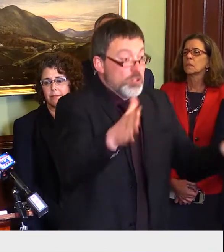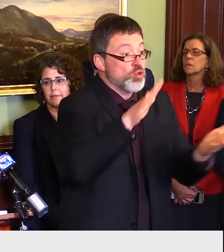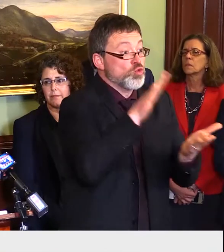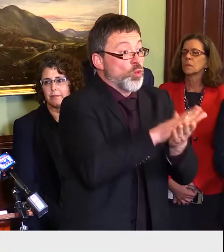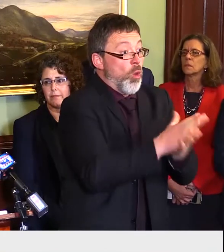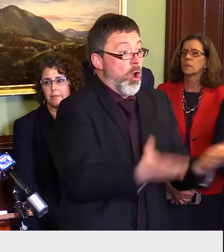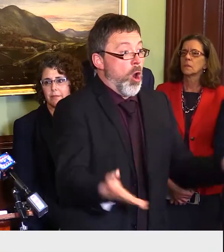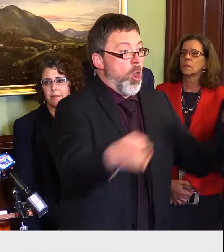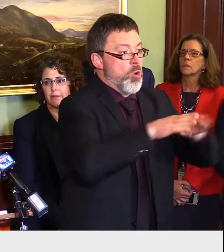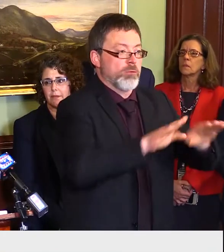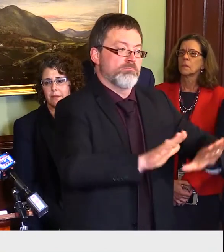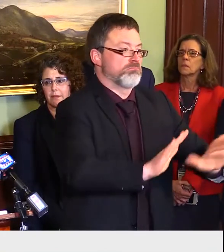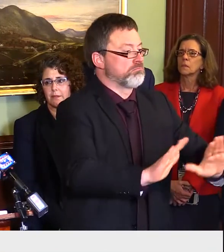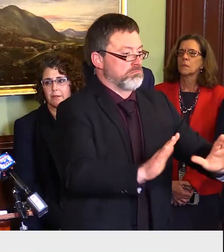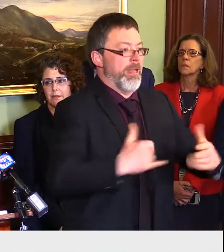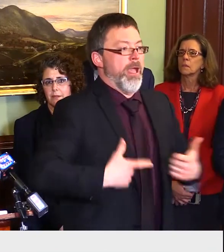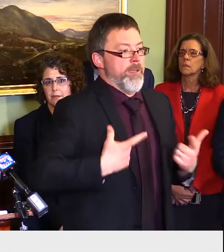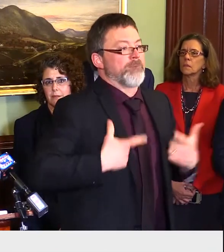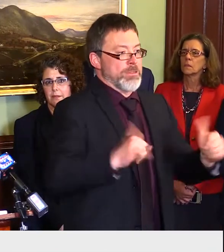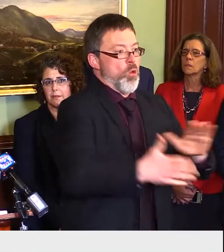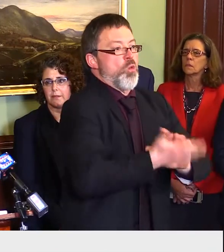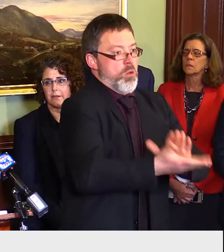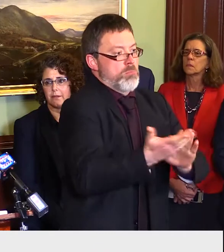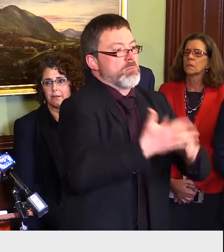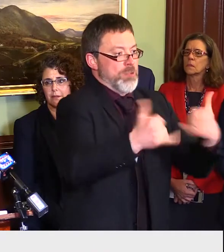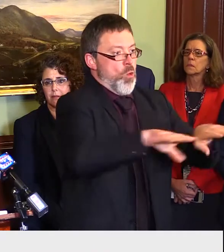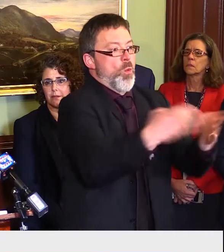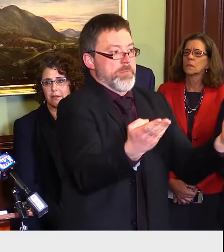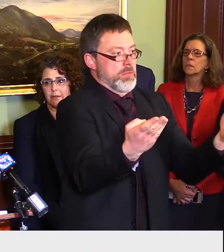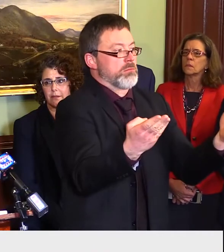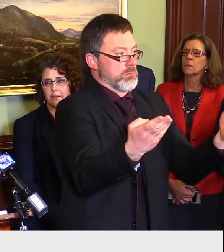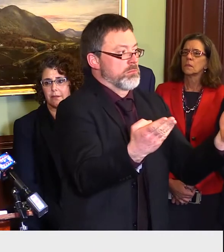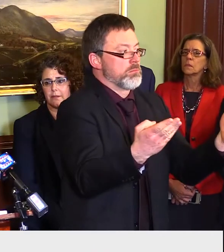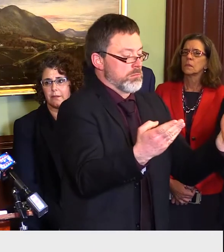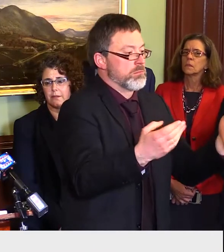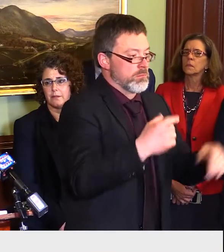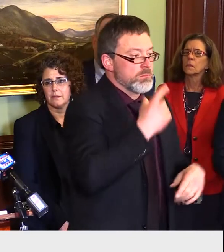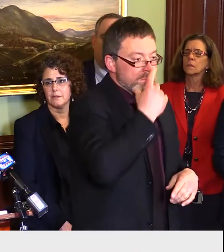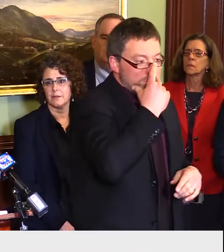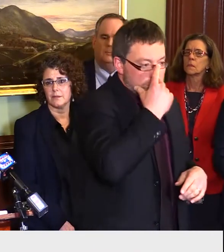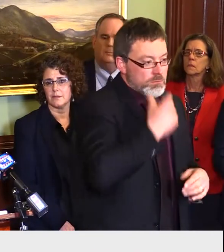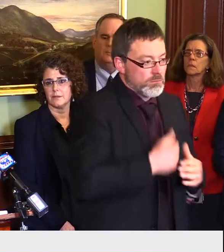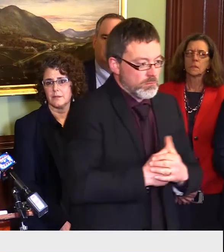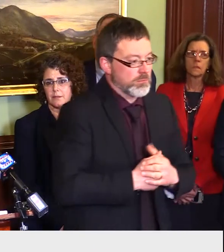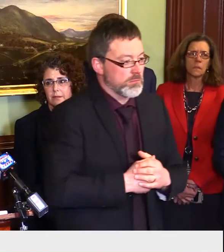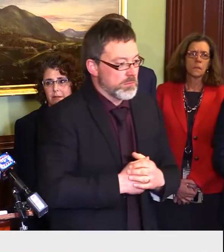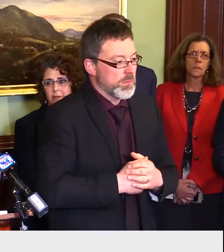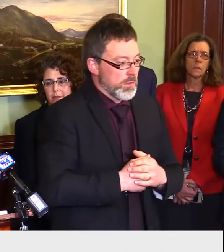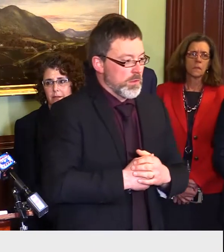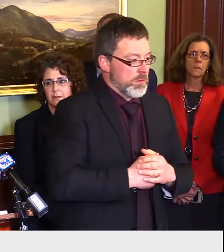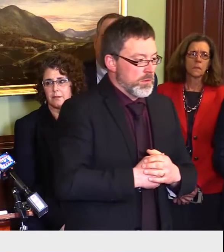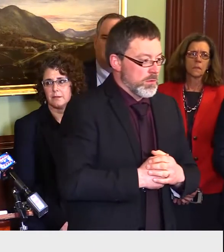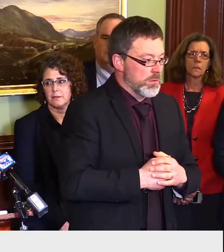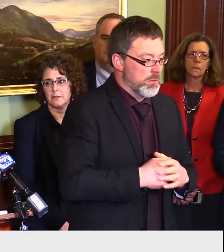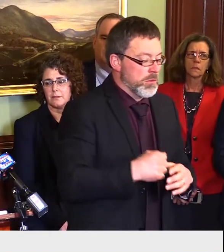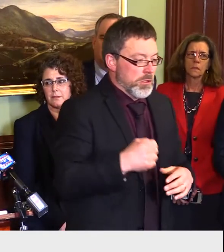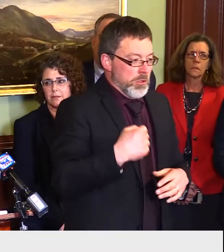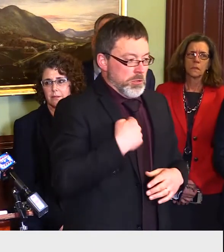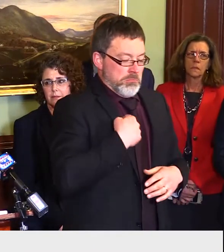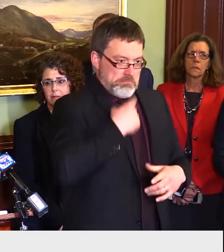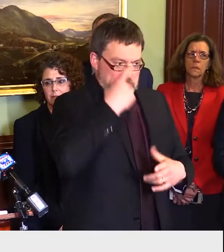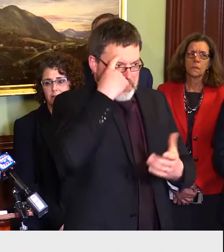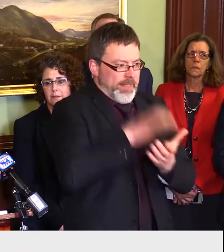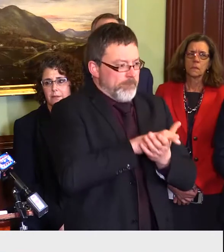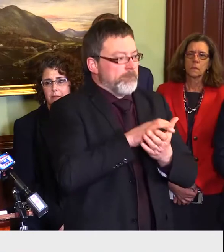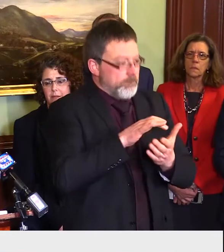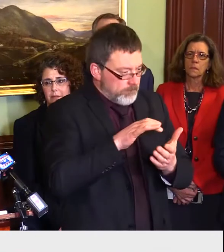yet. We believe keeping them in schools rather than at home alone or with their parents or grandparents who are